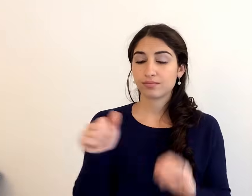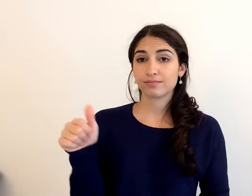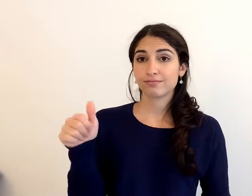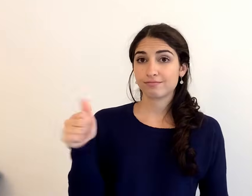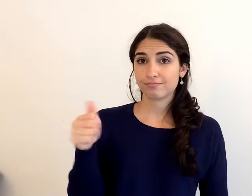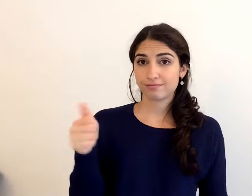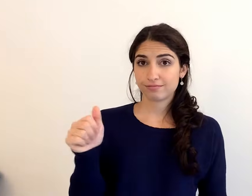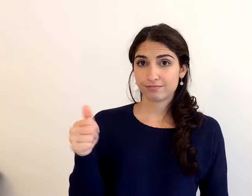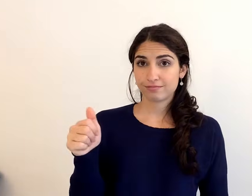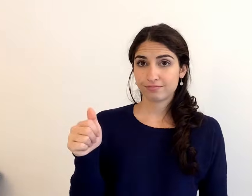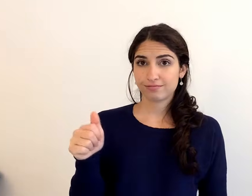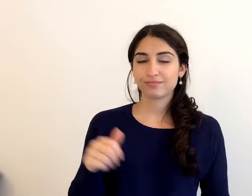And number 10.